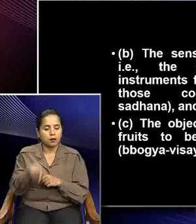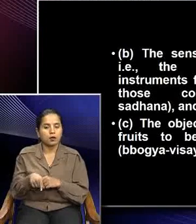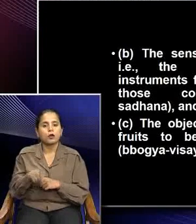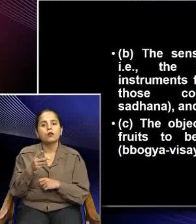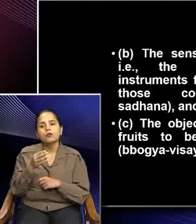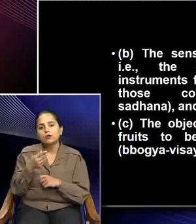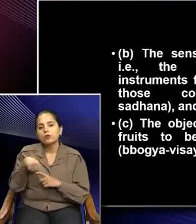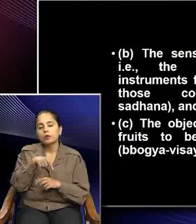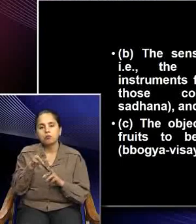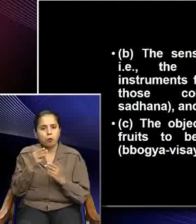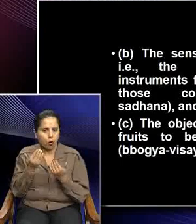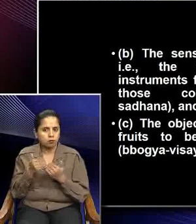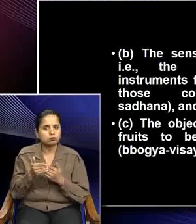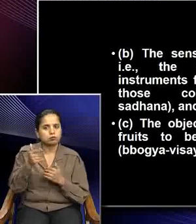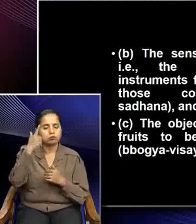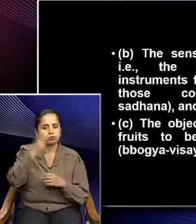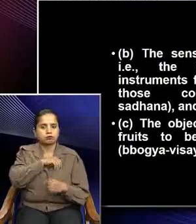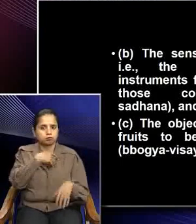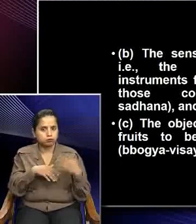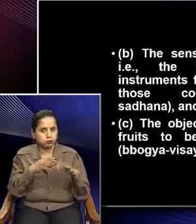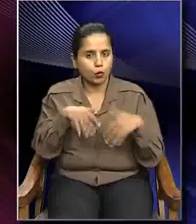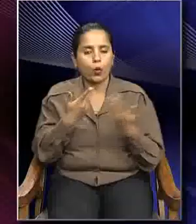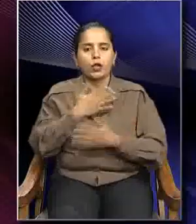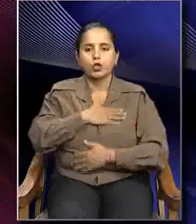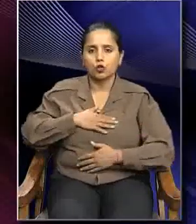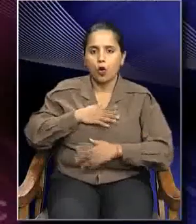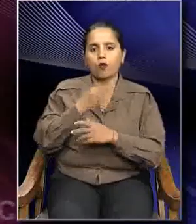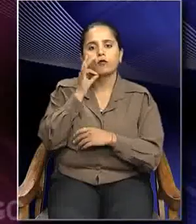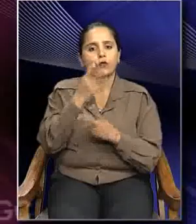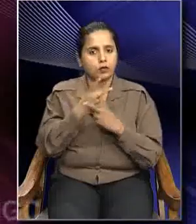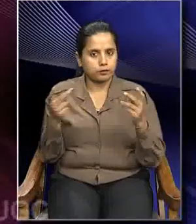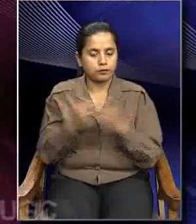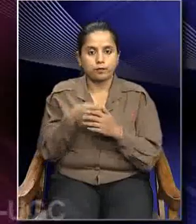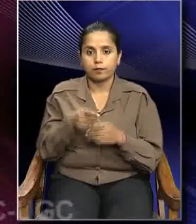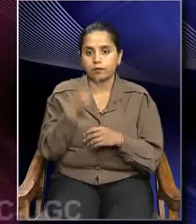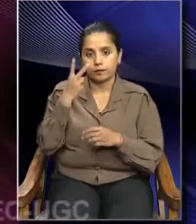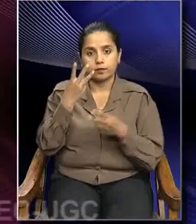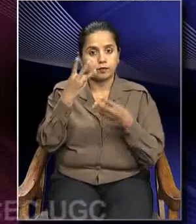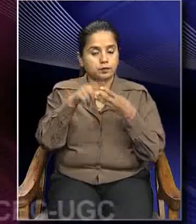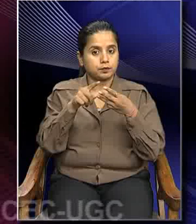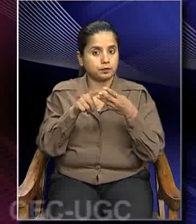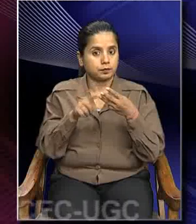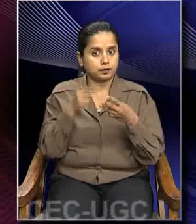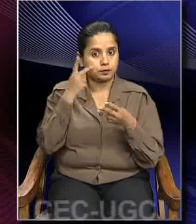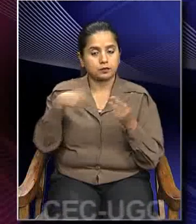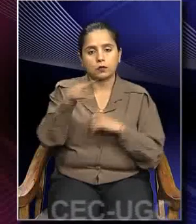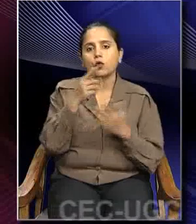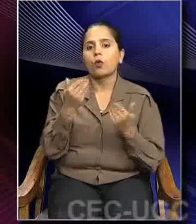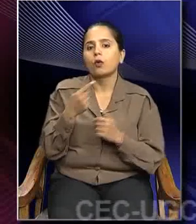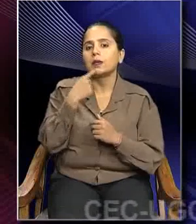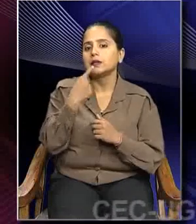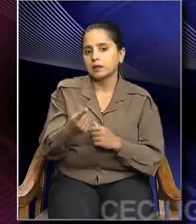to be suffered or enjoyed. And these are the three things you can say